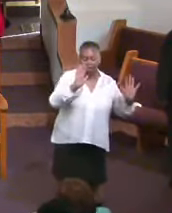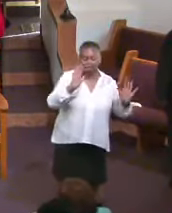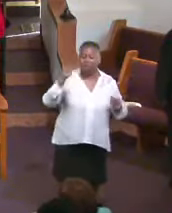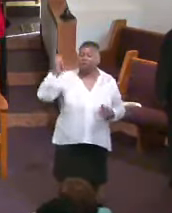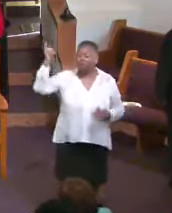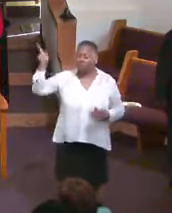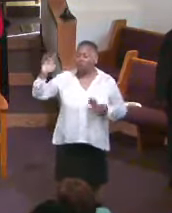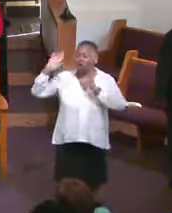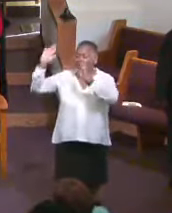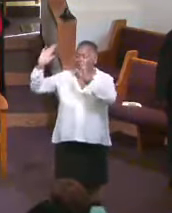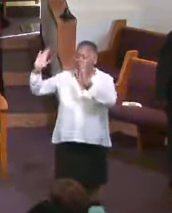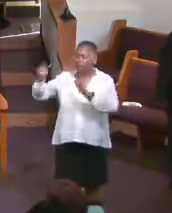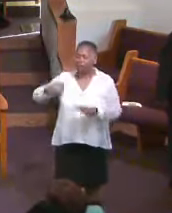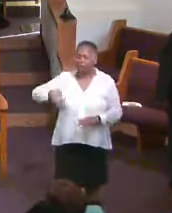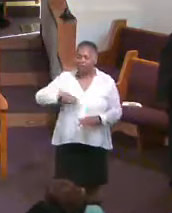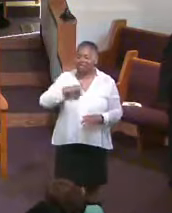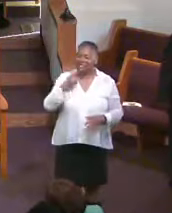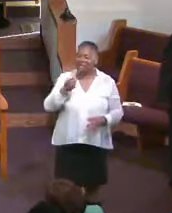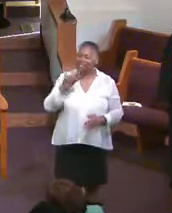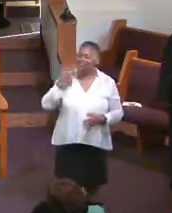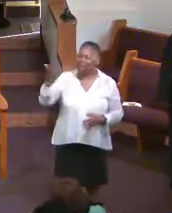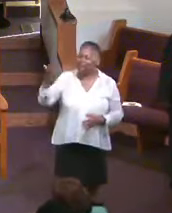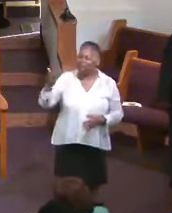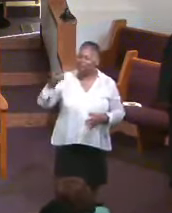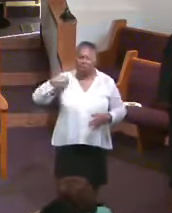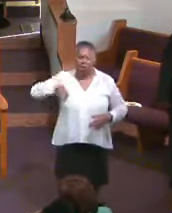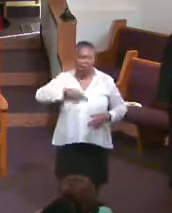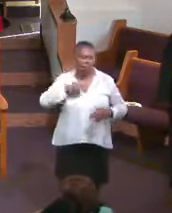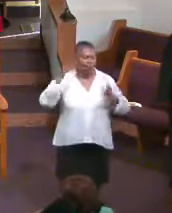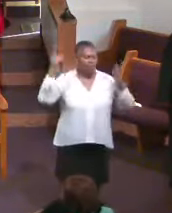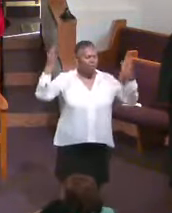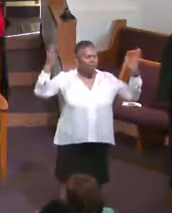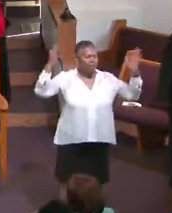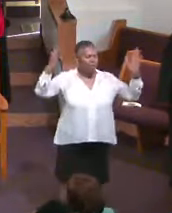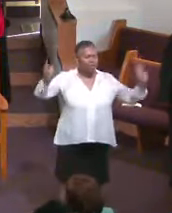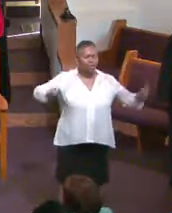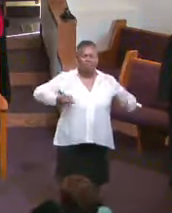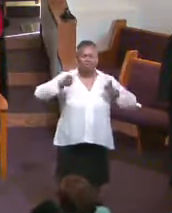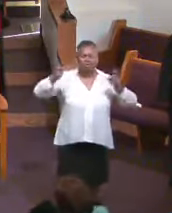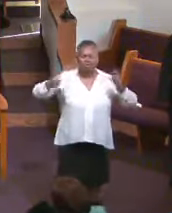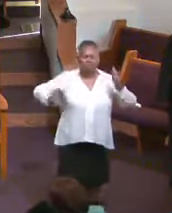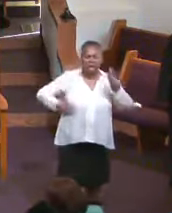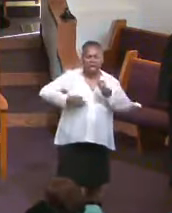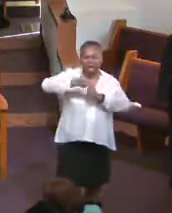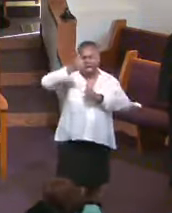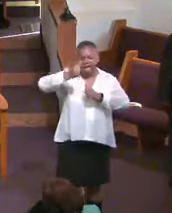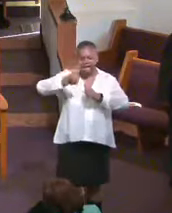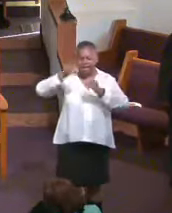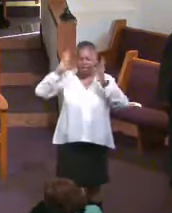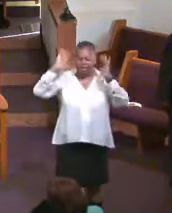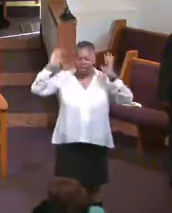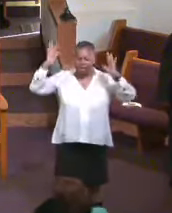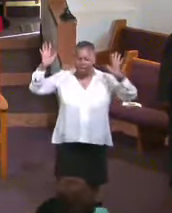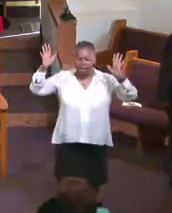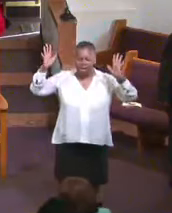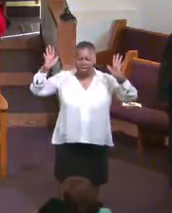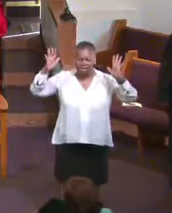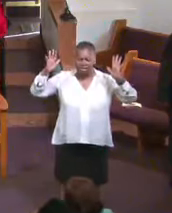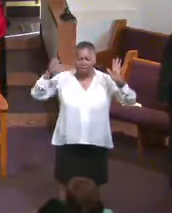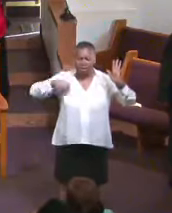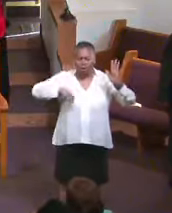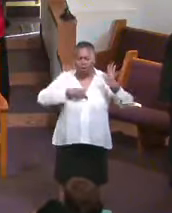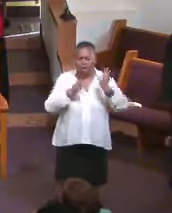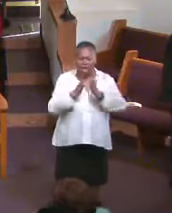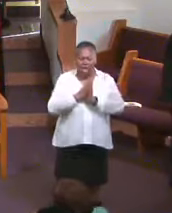wonderful. So we say thank you today. We praise you right now. We give you the highest praise. We ask right now that you